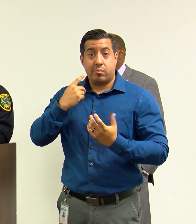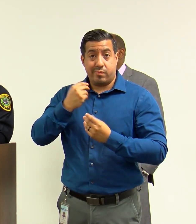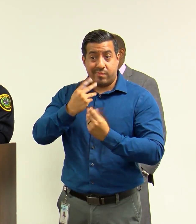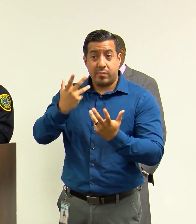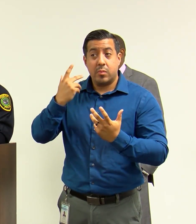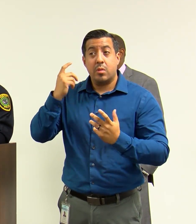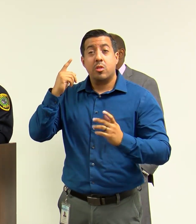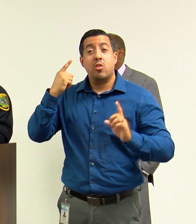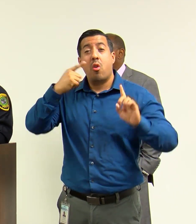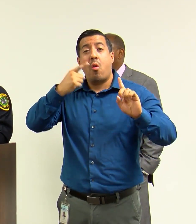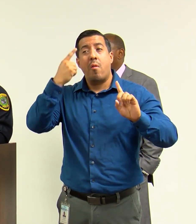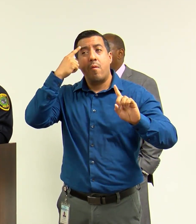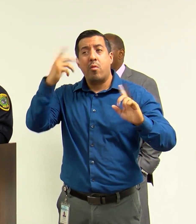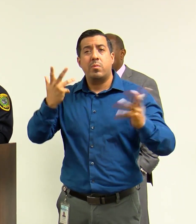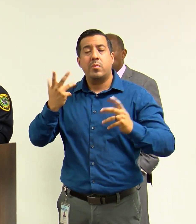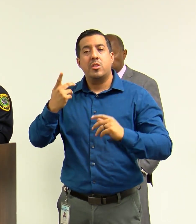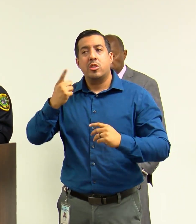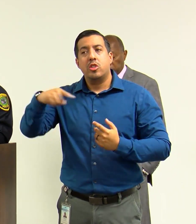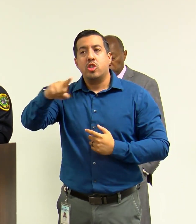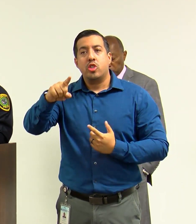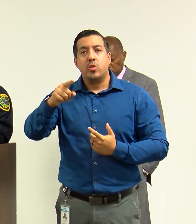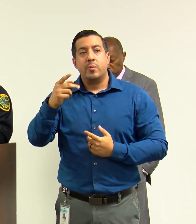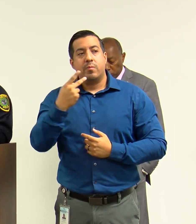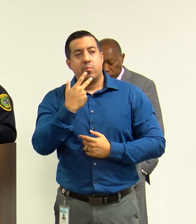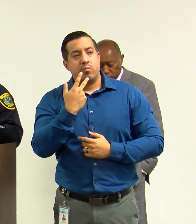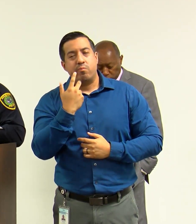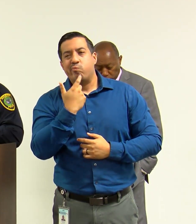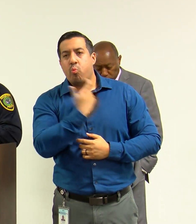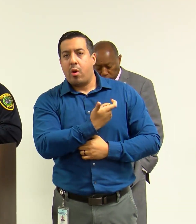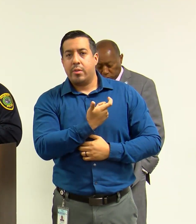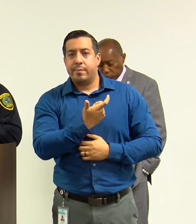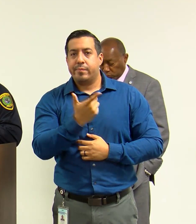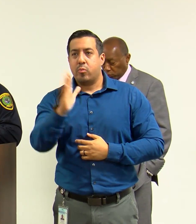is for citizens to come to their own opinion.